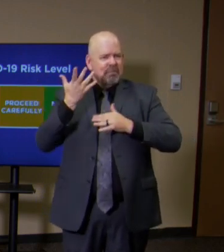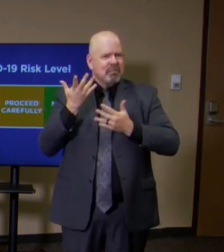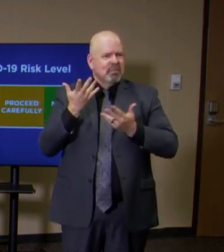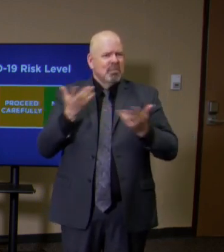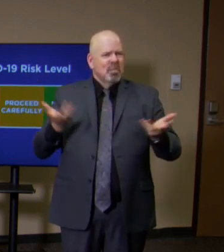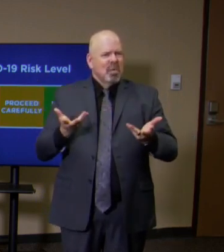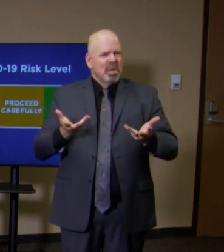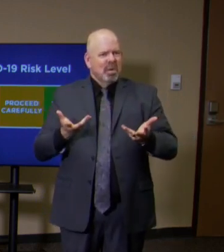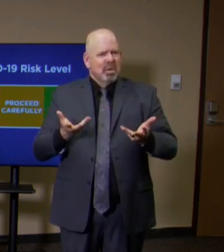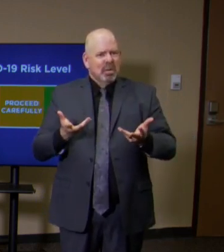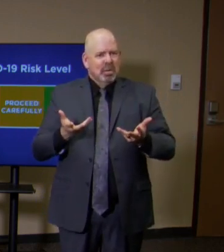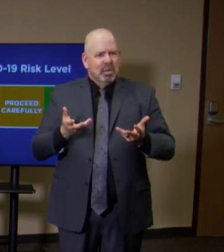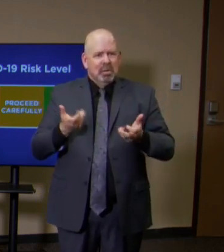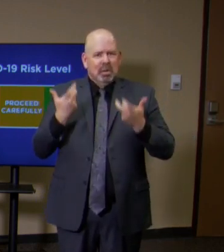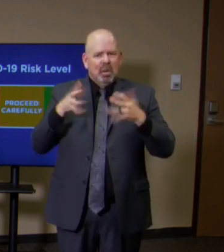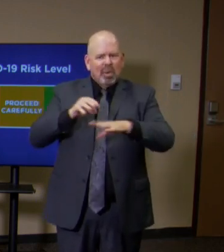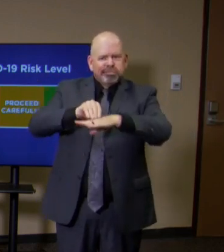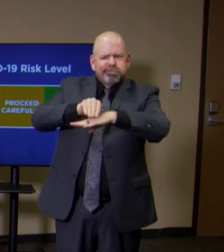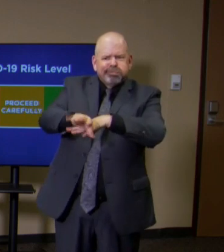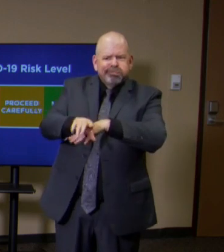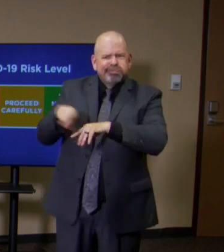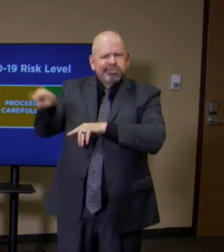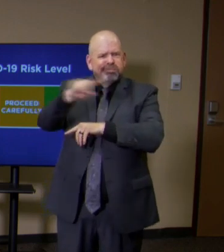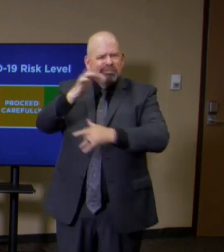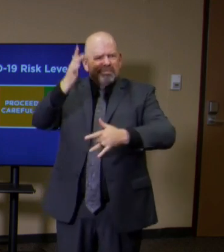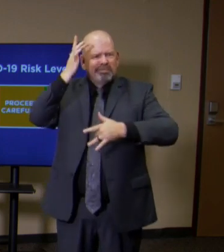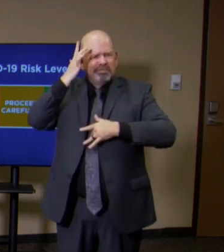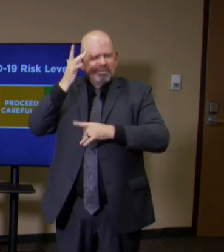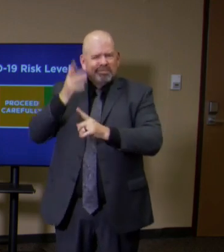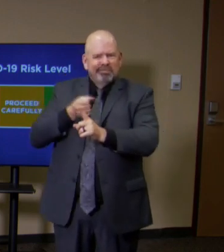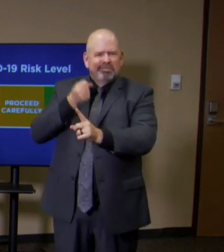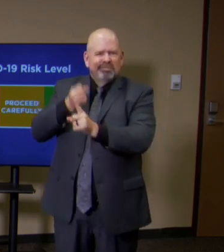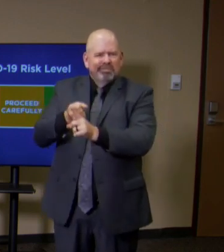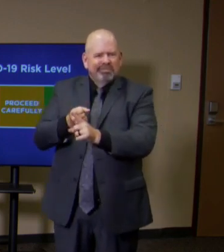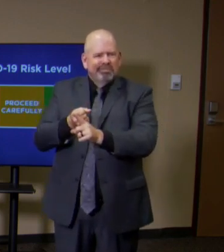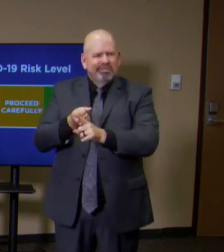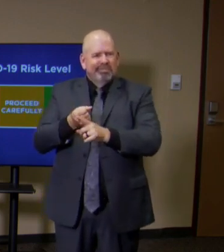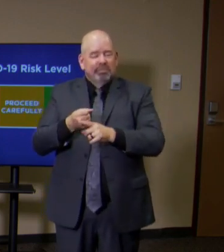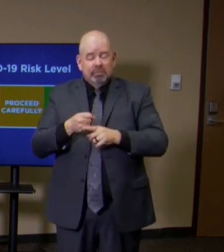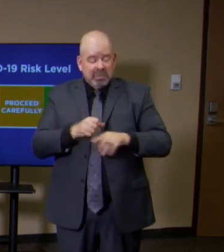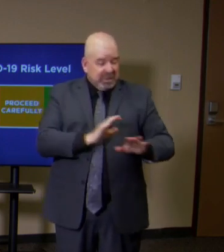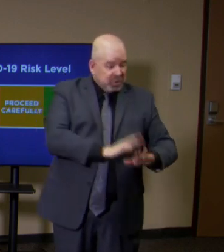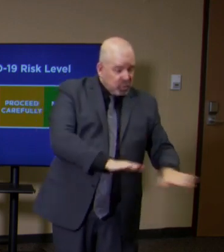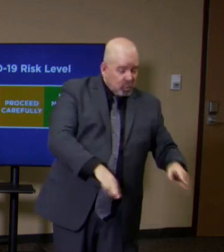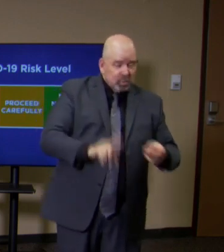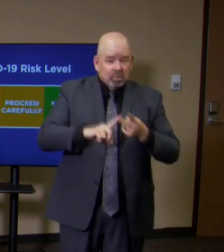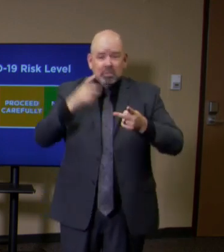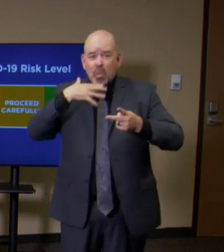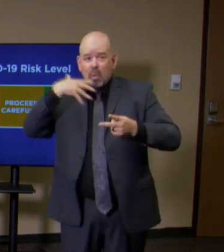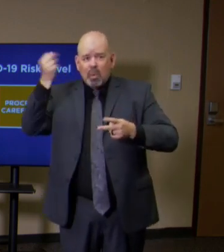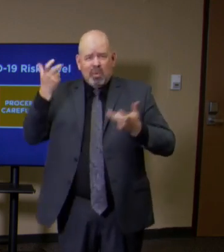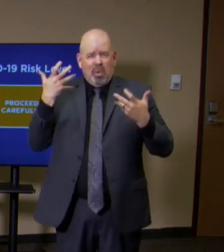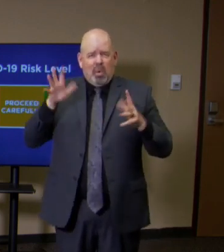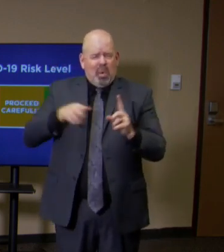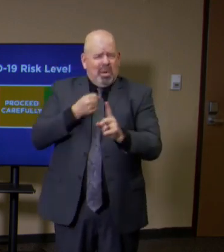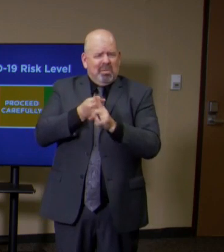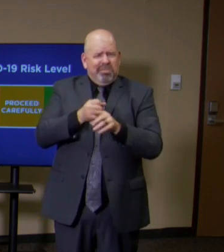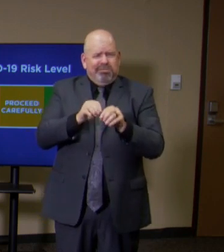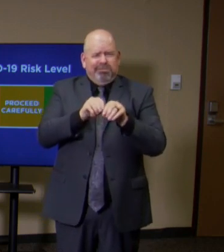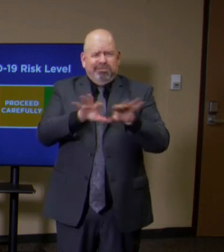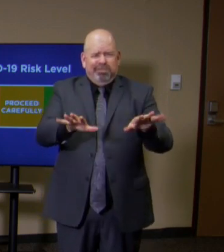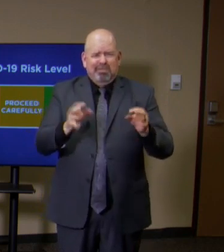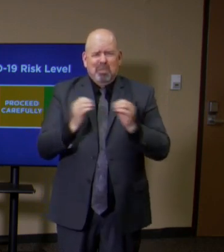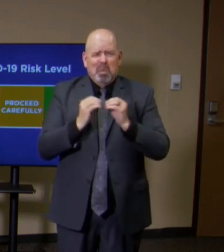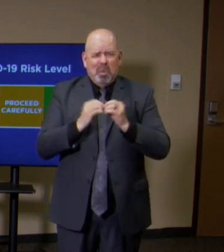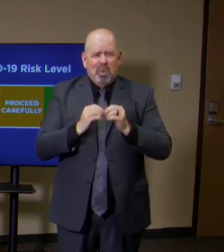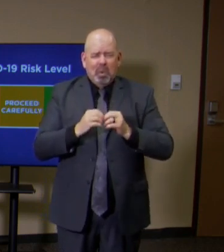to that vulnerable child or vulnerable person, whoever that vulnerable person is in the household. So thank you